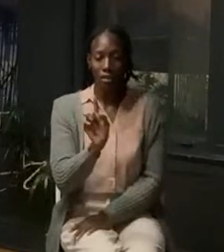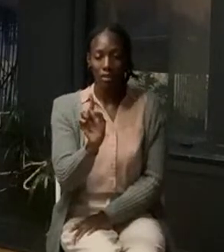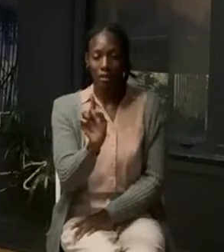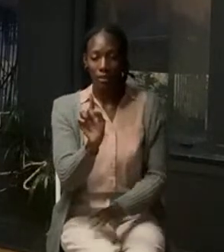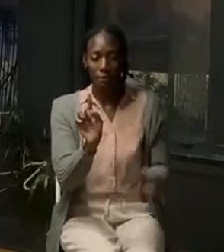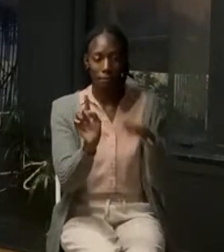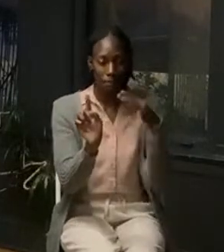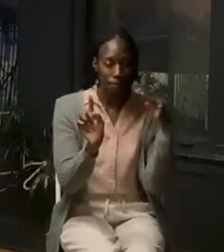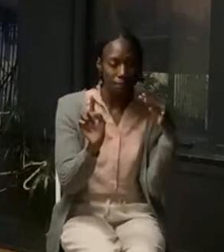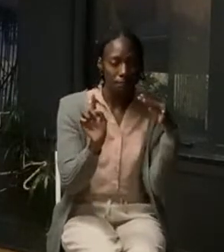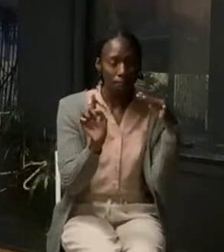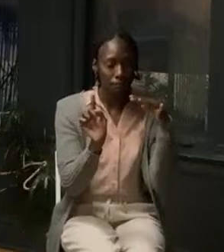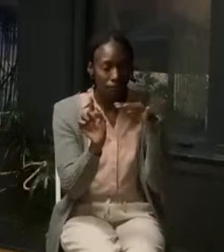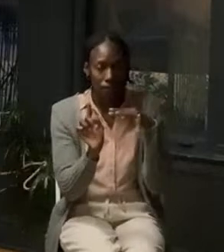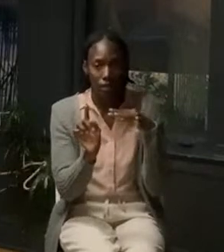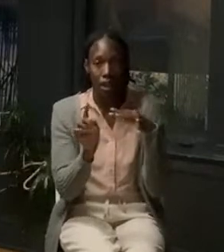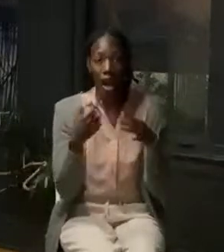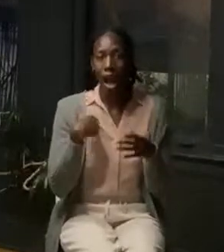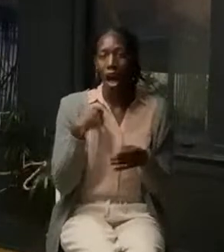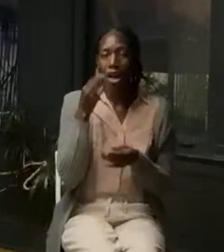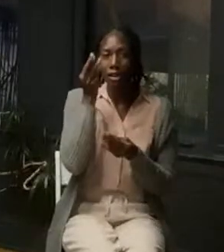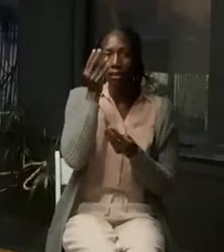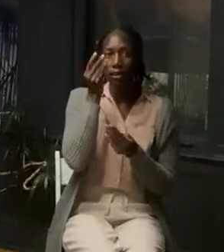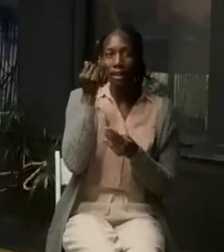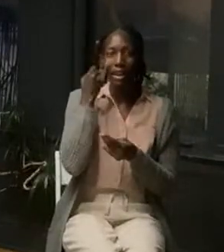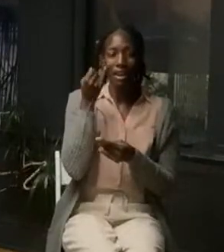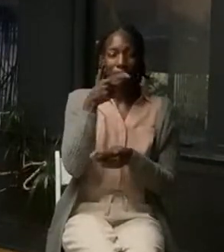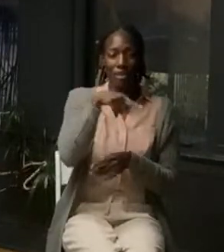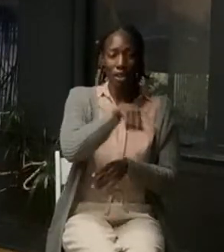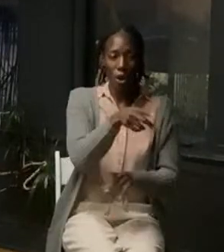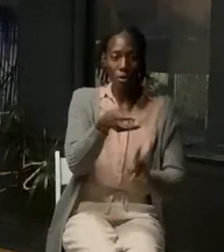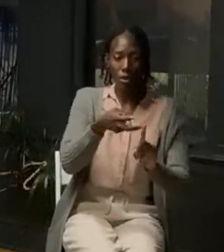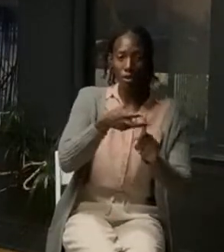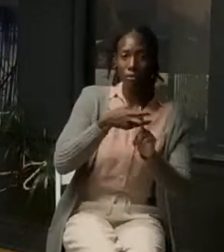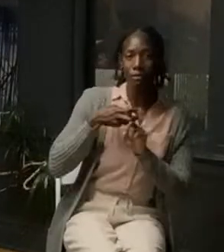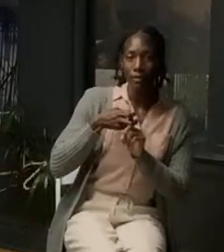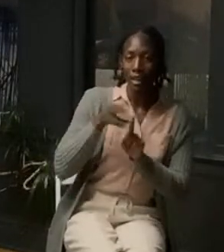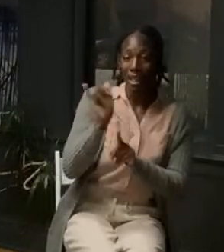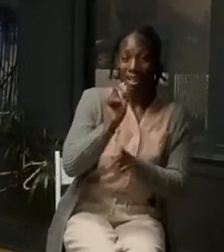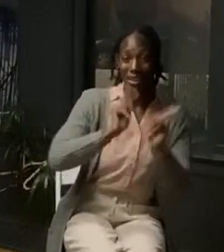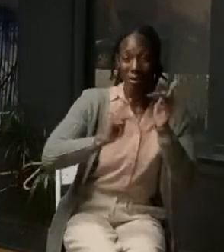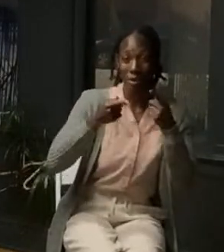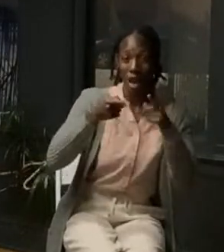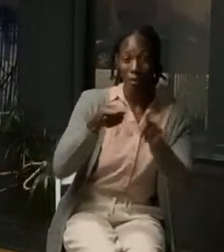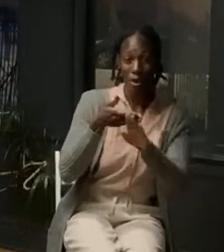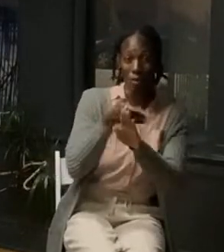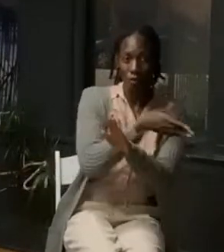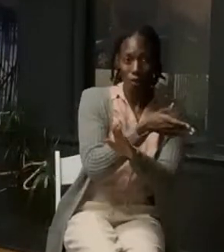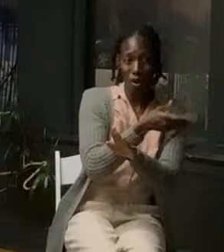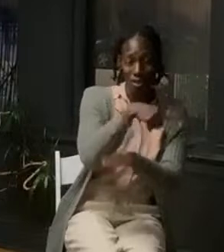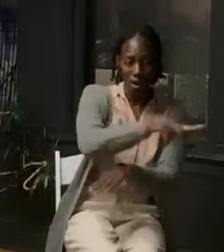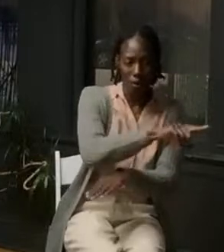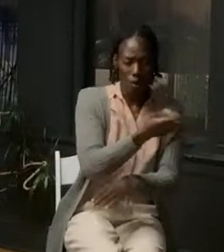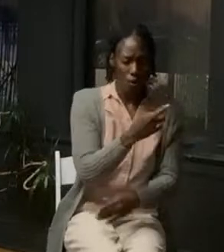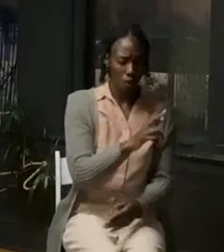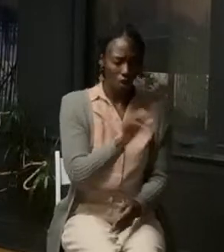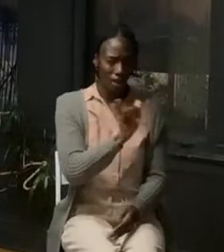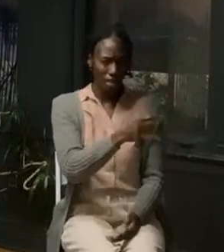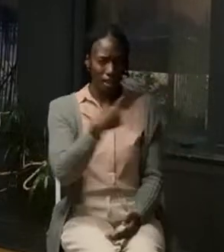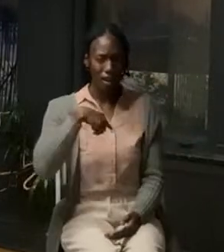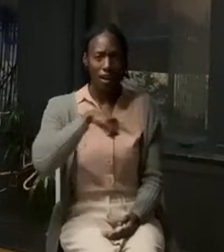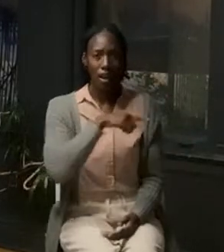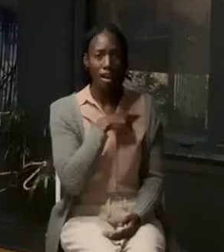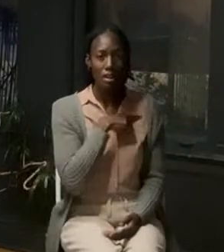if they'll be taken like those before them, or like us, the insidious assimilation of the empirical